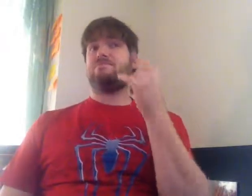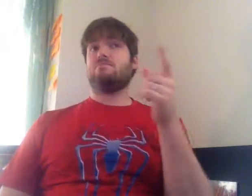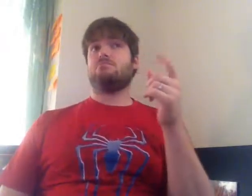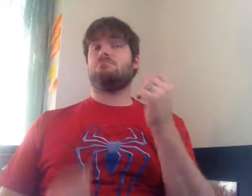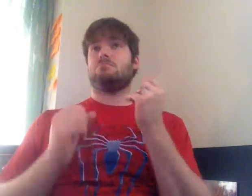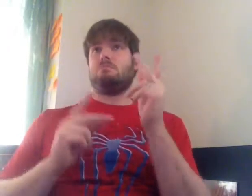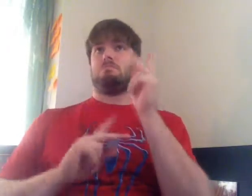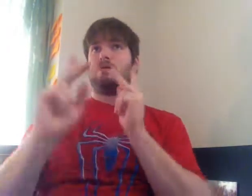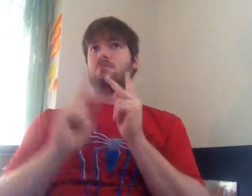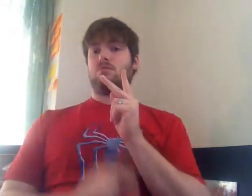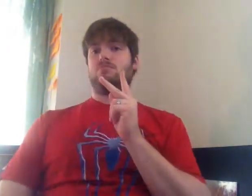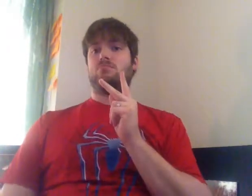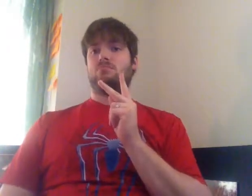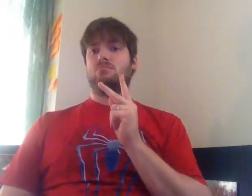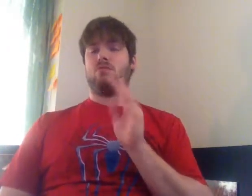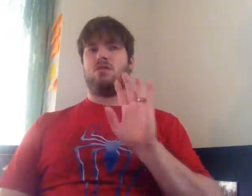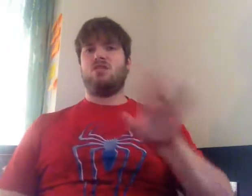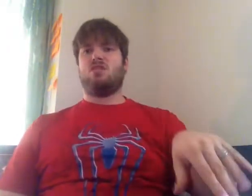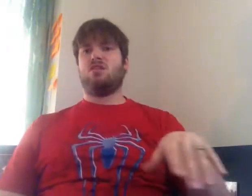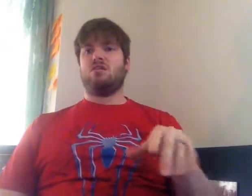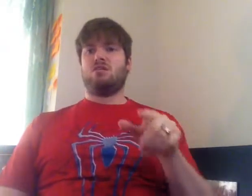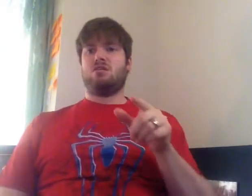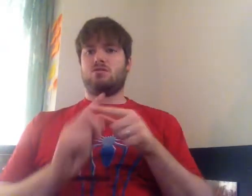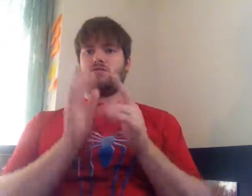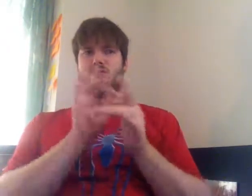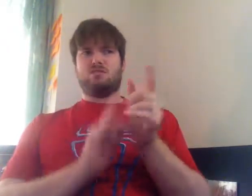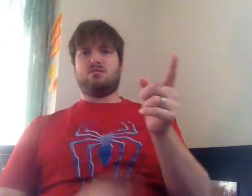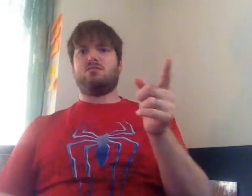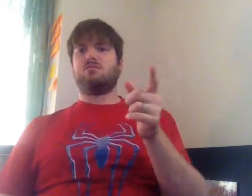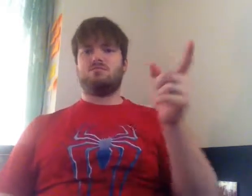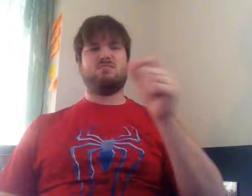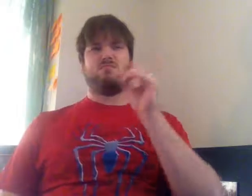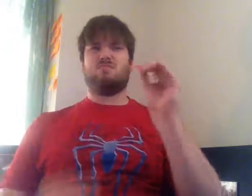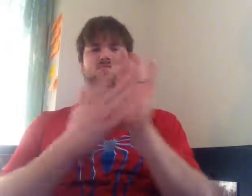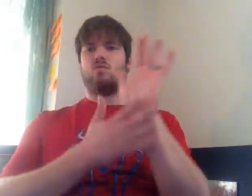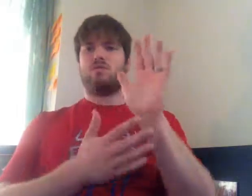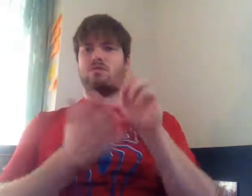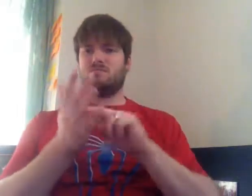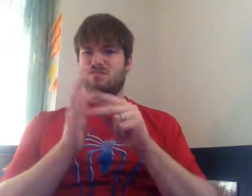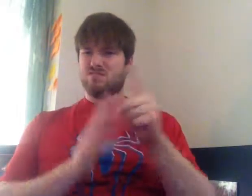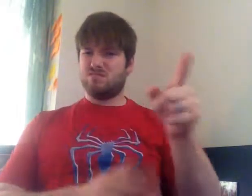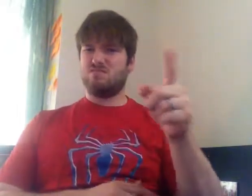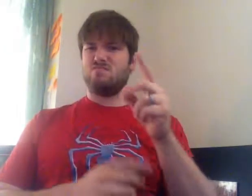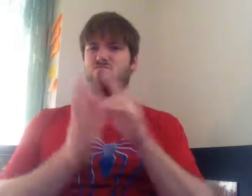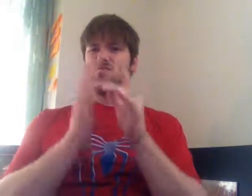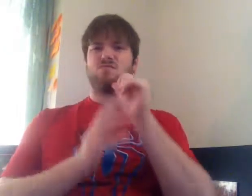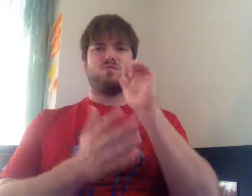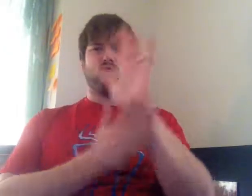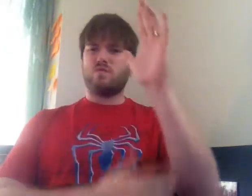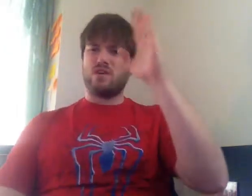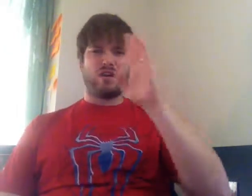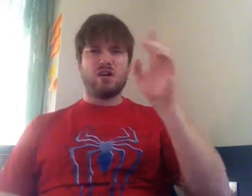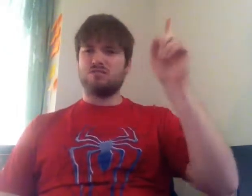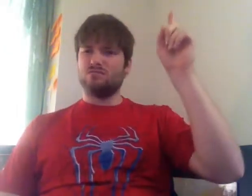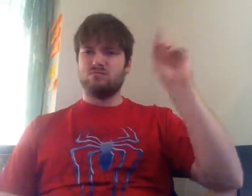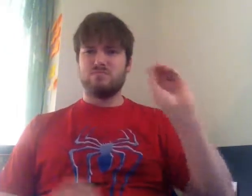little bit of rain, but with the center, which is kind of down in this area down here, and yes, it doesn't look anything like a center. In fact, it's very hard to find, but